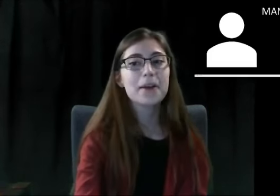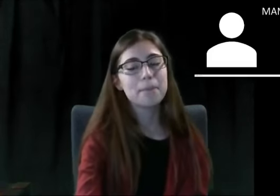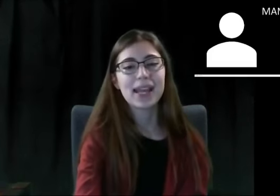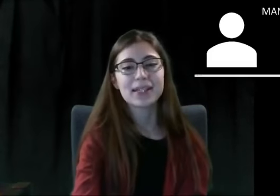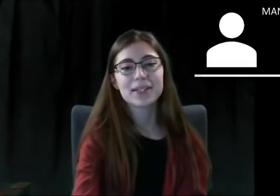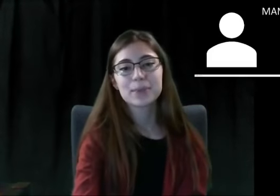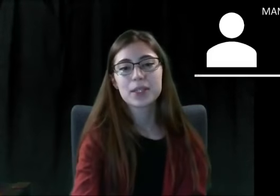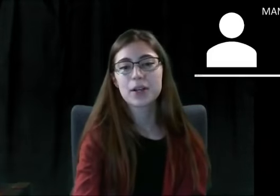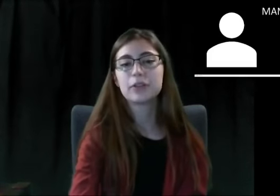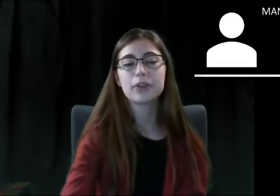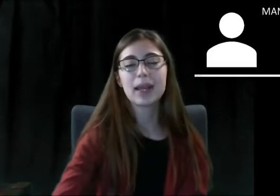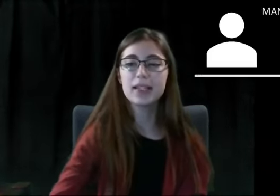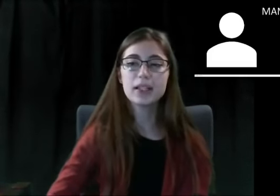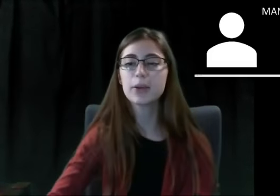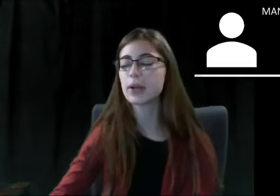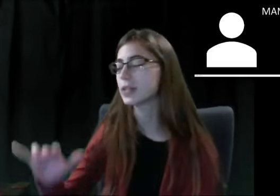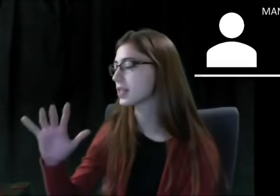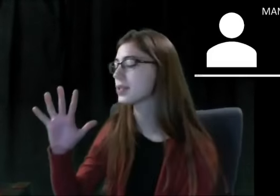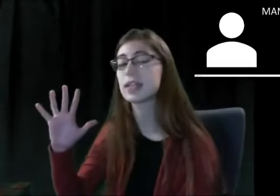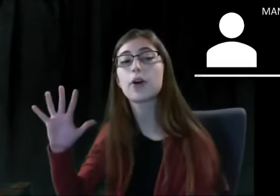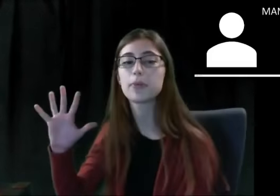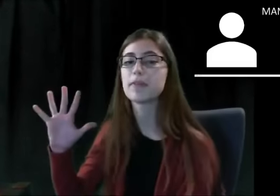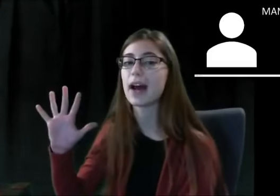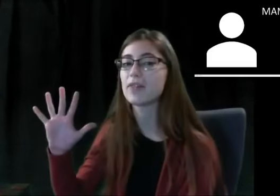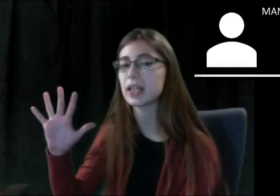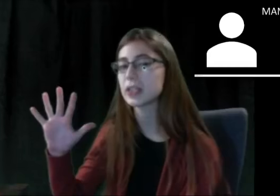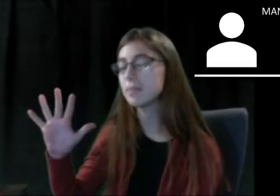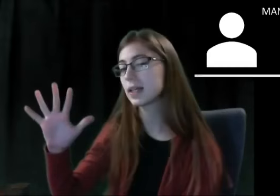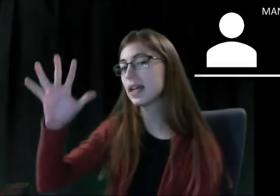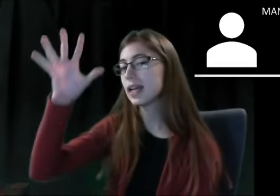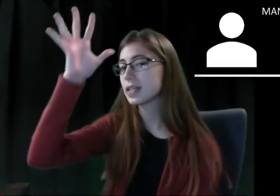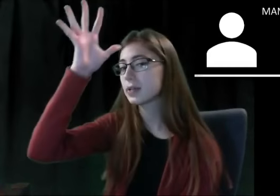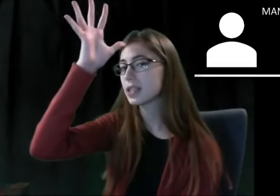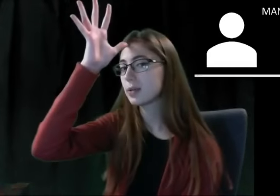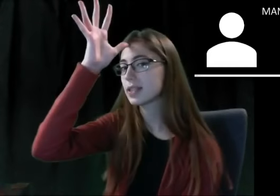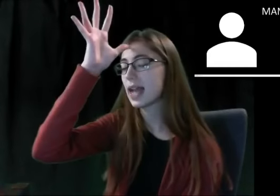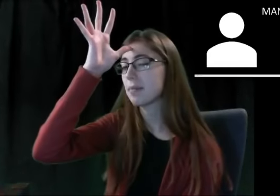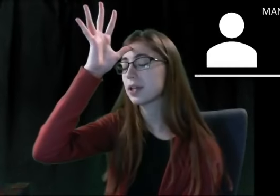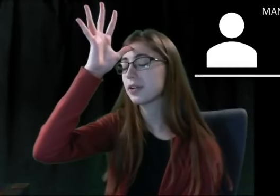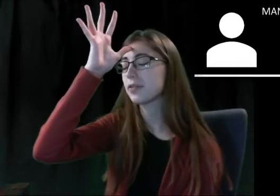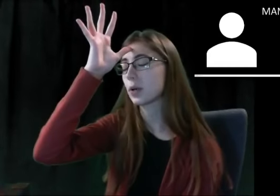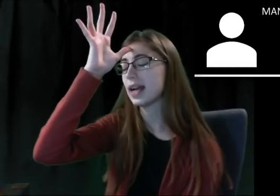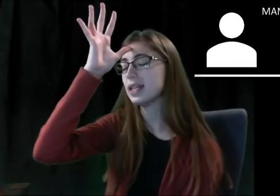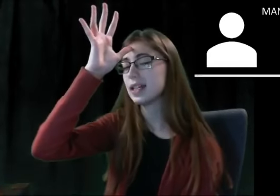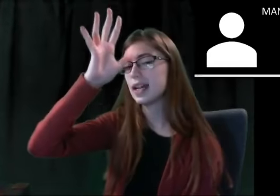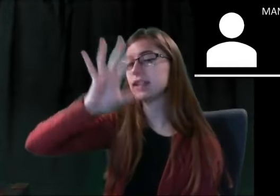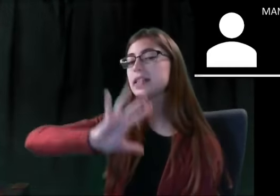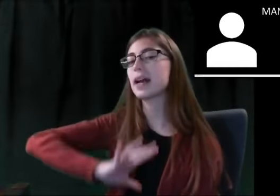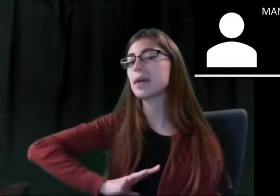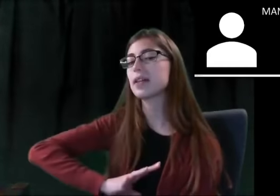Man. So for man, you are going to use an open 5 hand shape. It is going to tap your forehead and then tap the middle